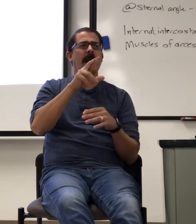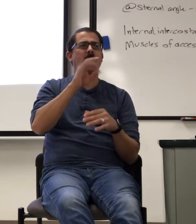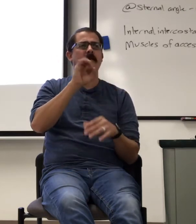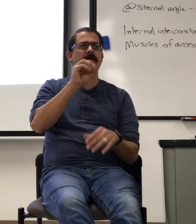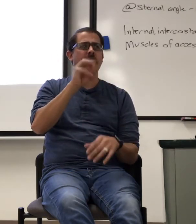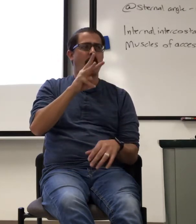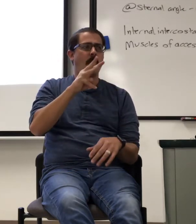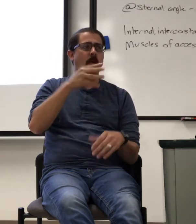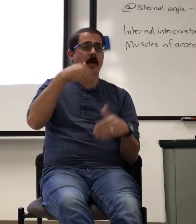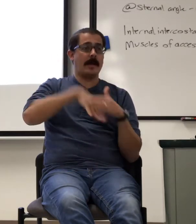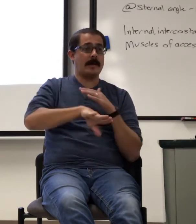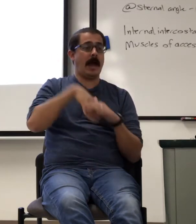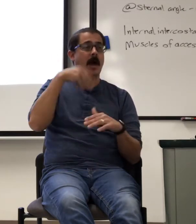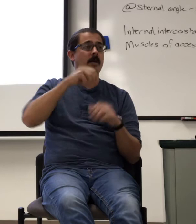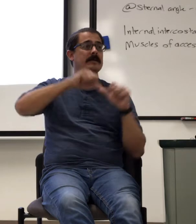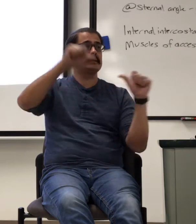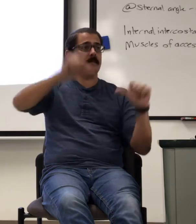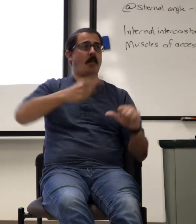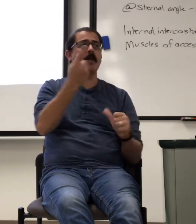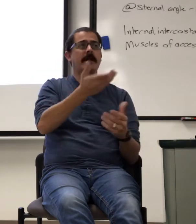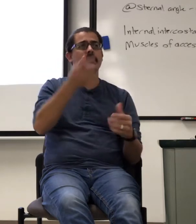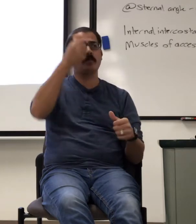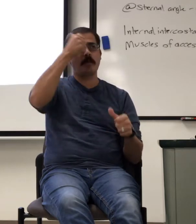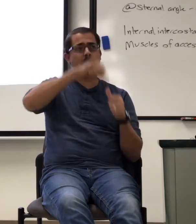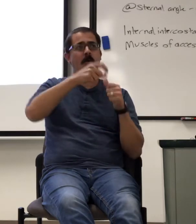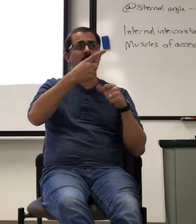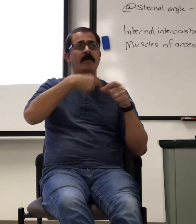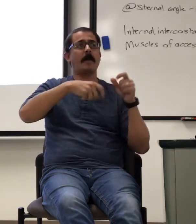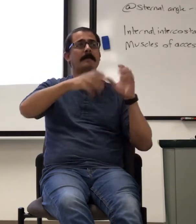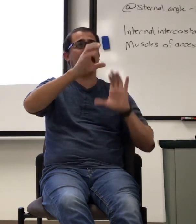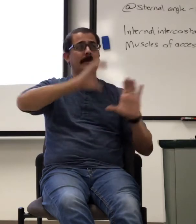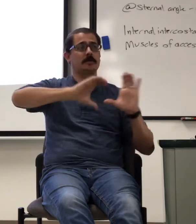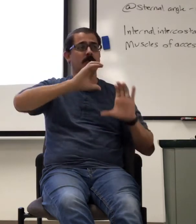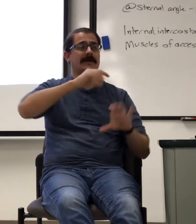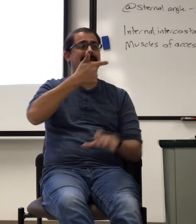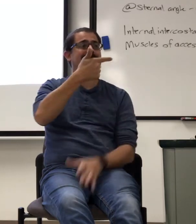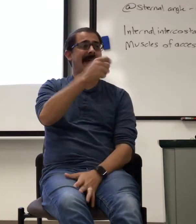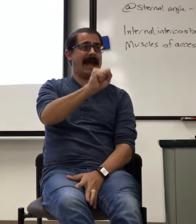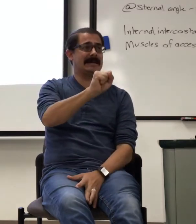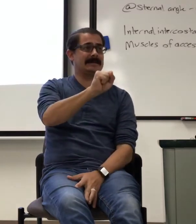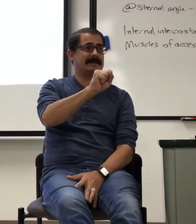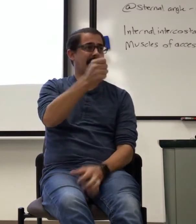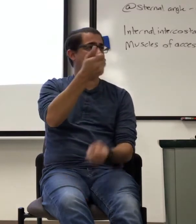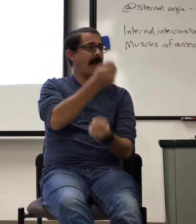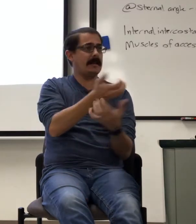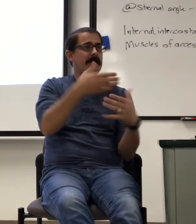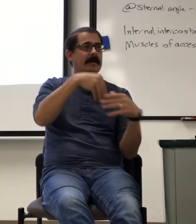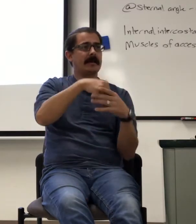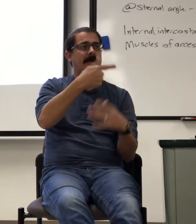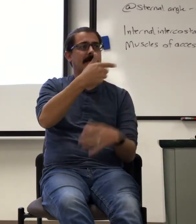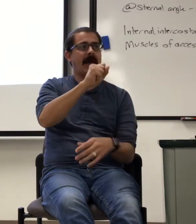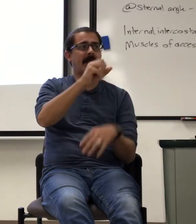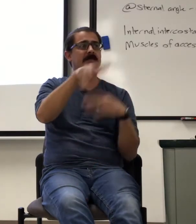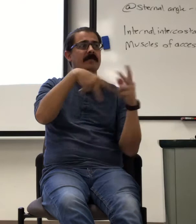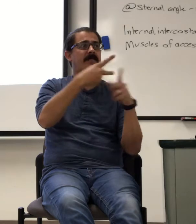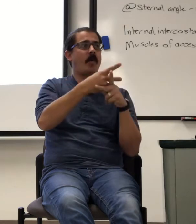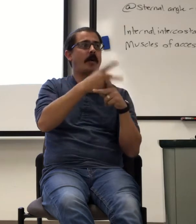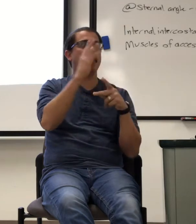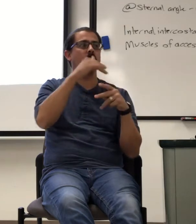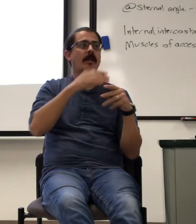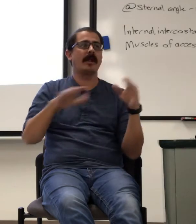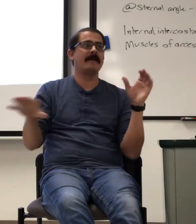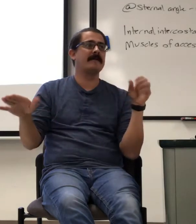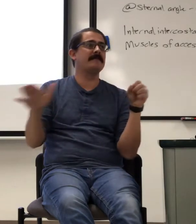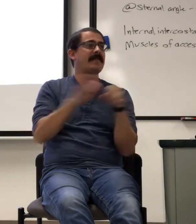system. And so the one thing you should remember from chemistry is that gases, anything in a gaseous form is going to fill the chamber that